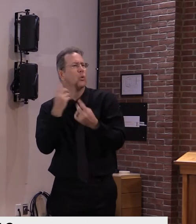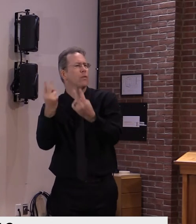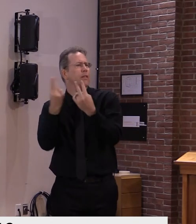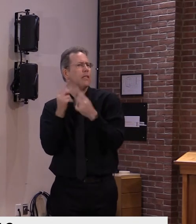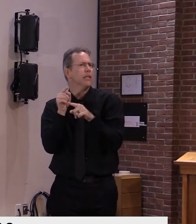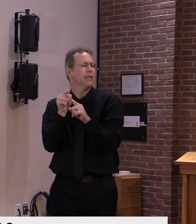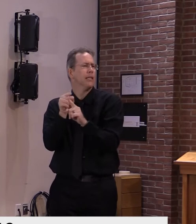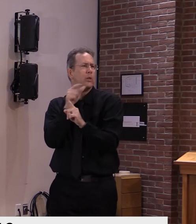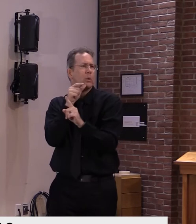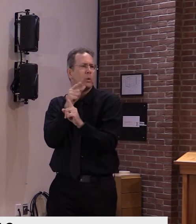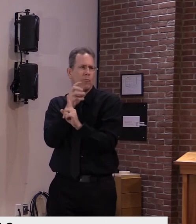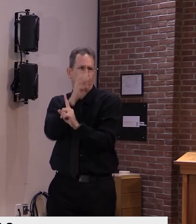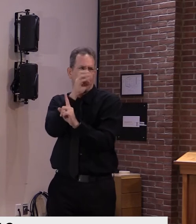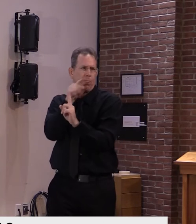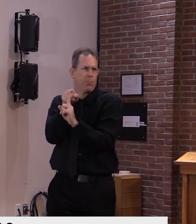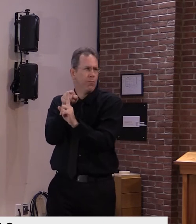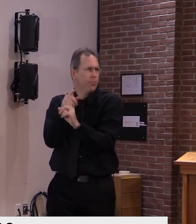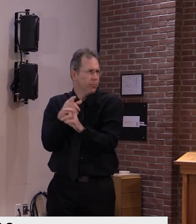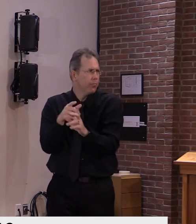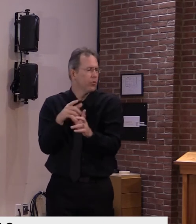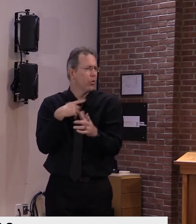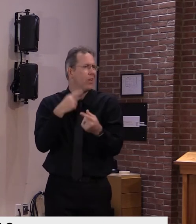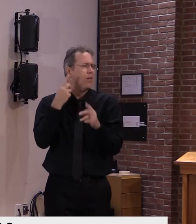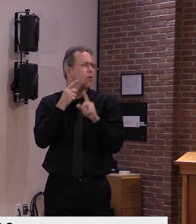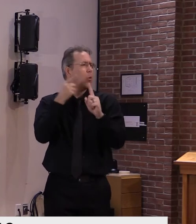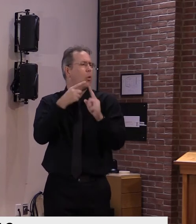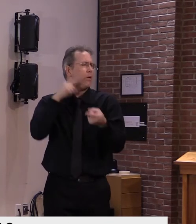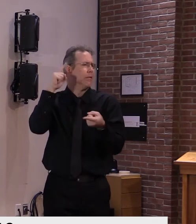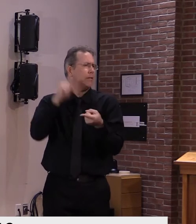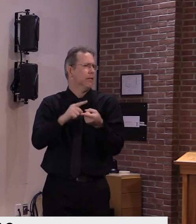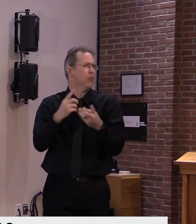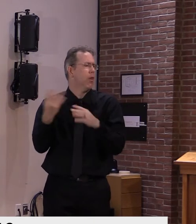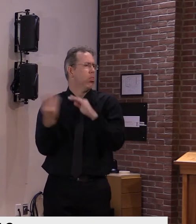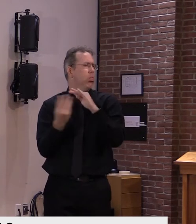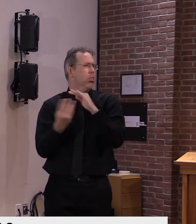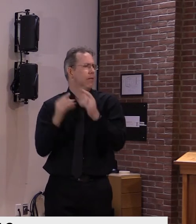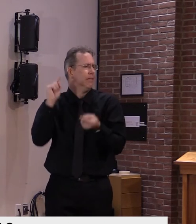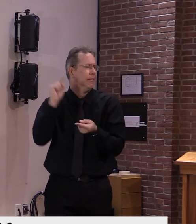try to keep these facilities safe. Thank you.